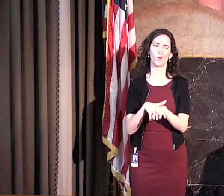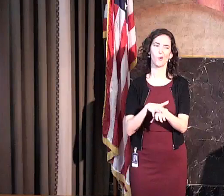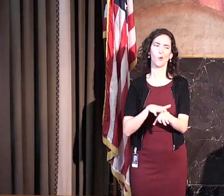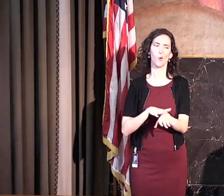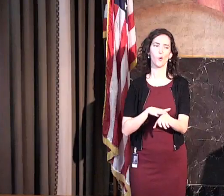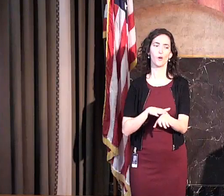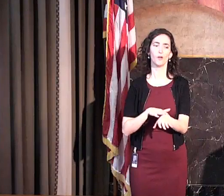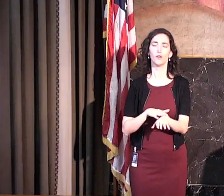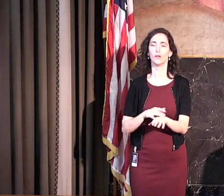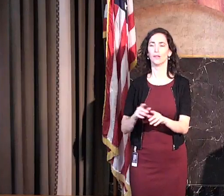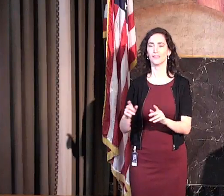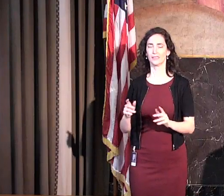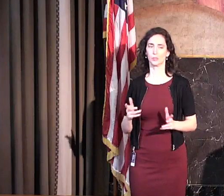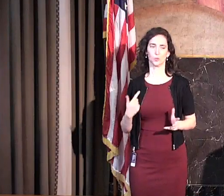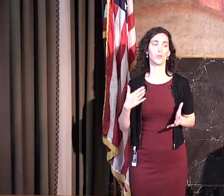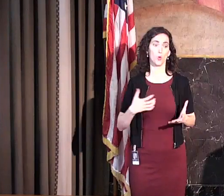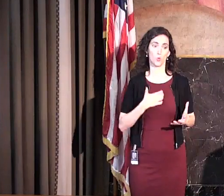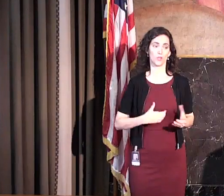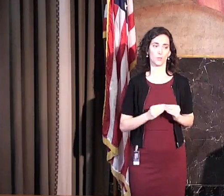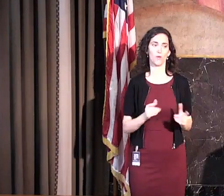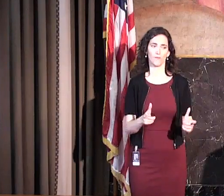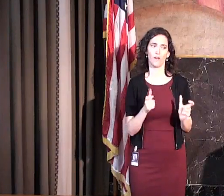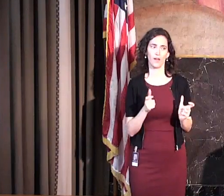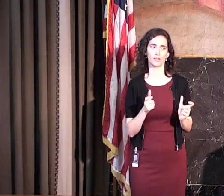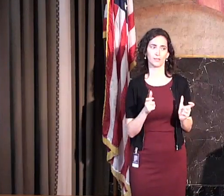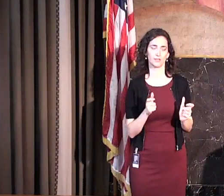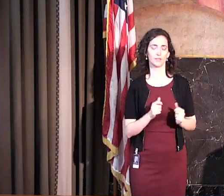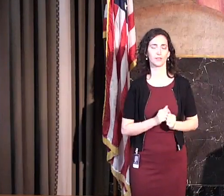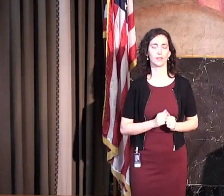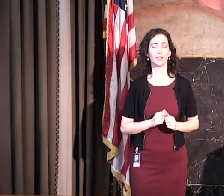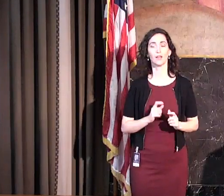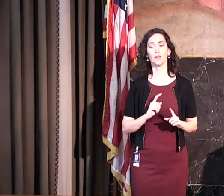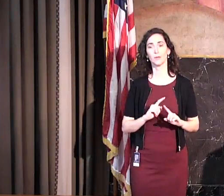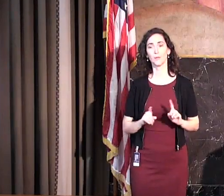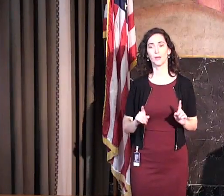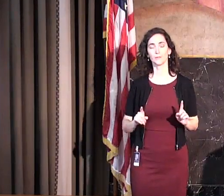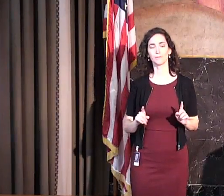I think anyone here is comfortable with. But to the first part, I